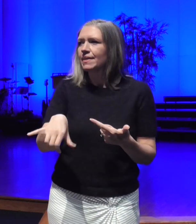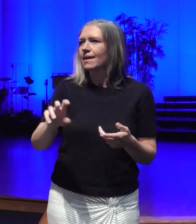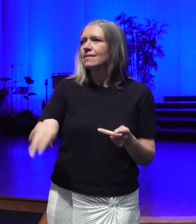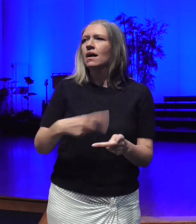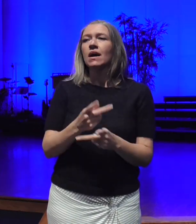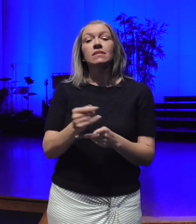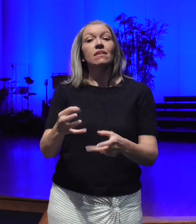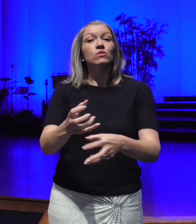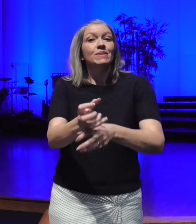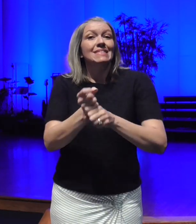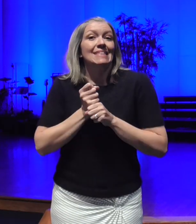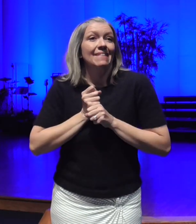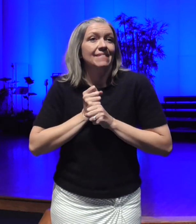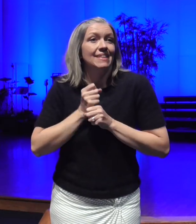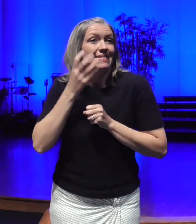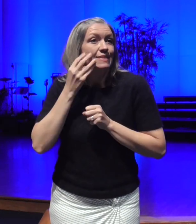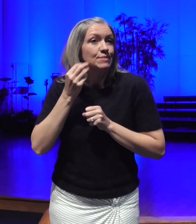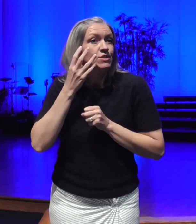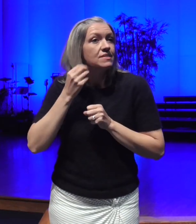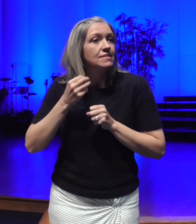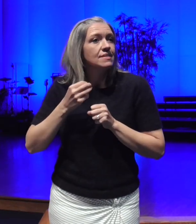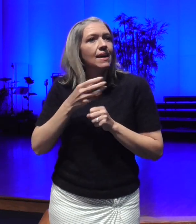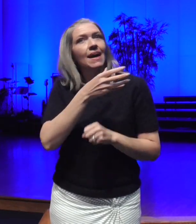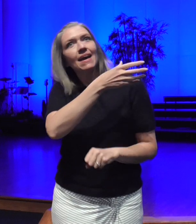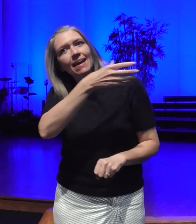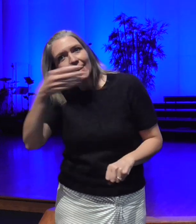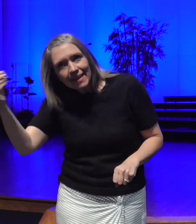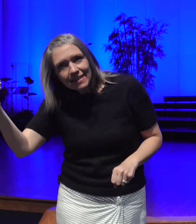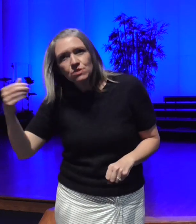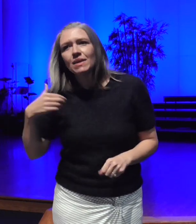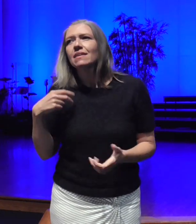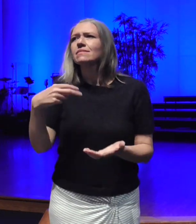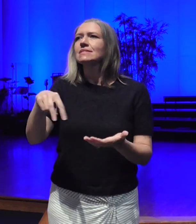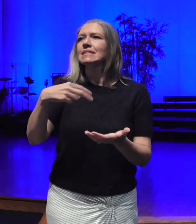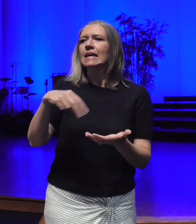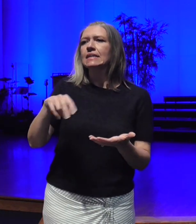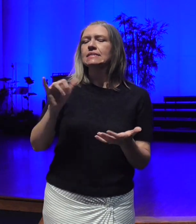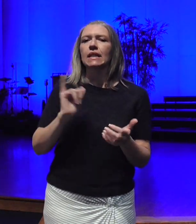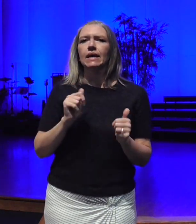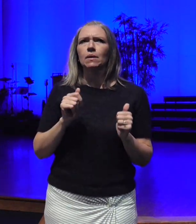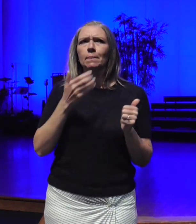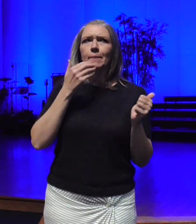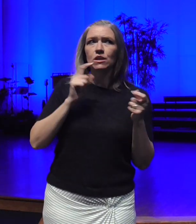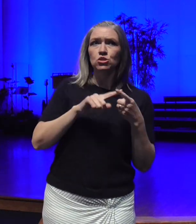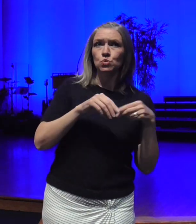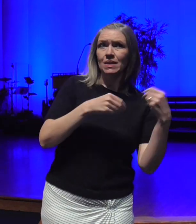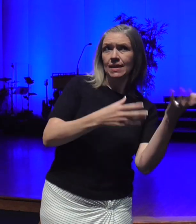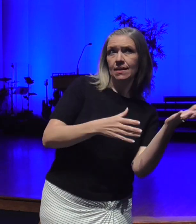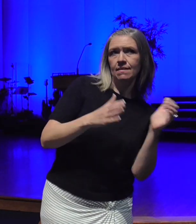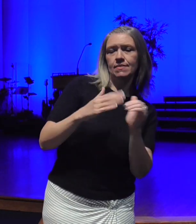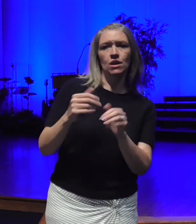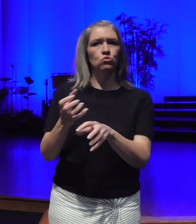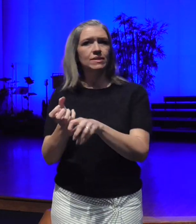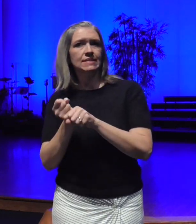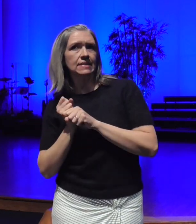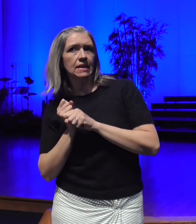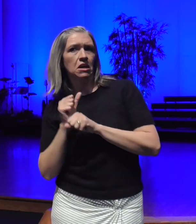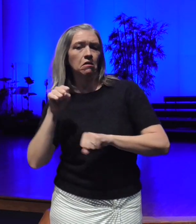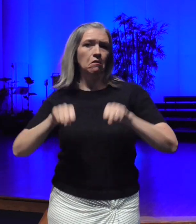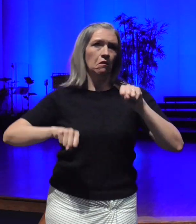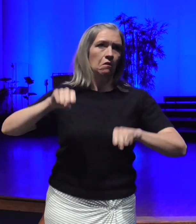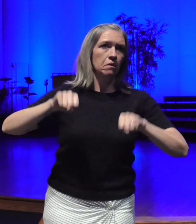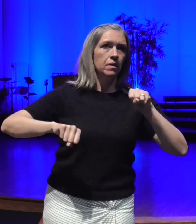of receivership. And we also have this little dance about, is it better to be a giver or a receiver? And we